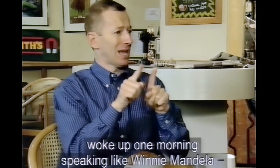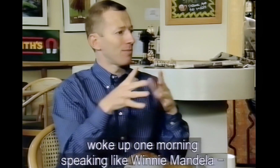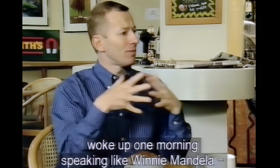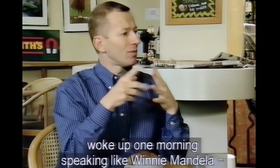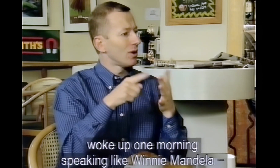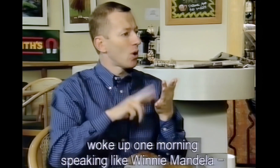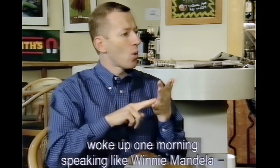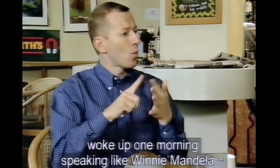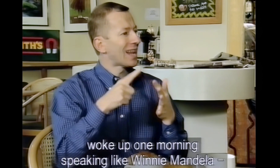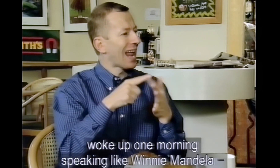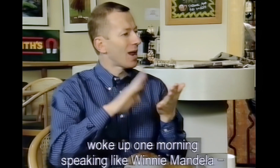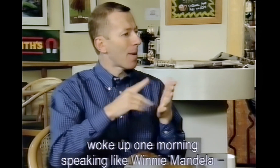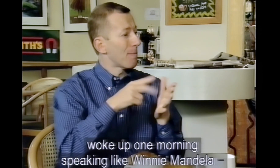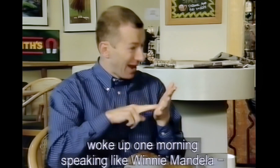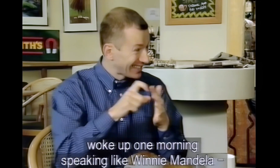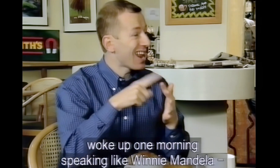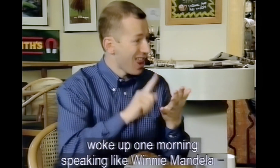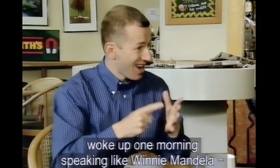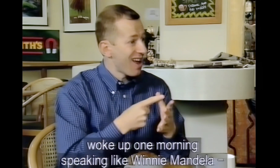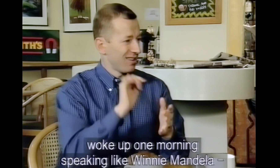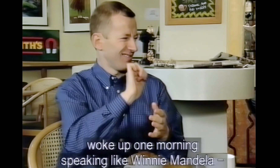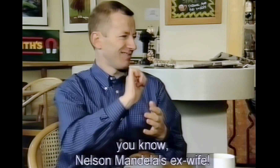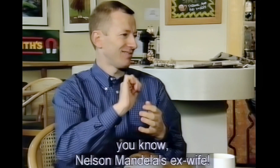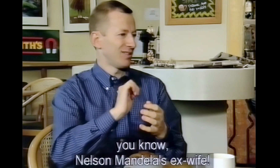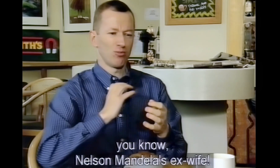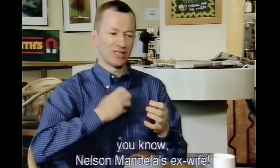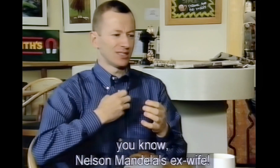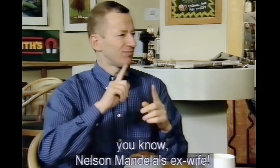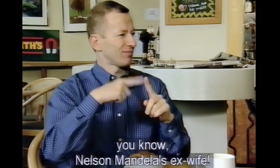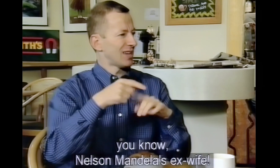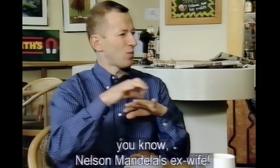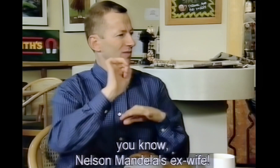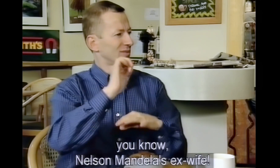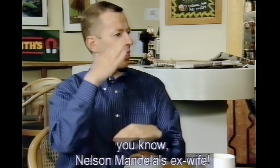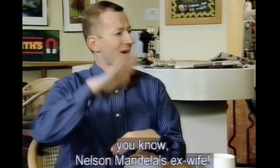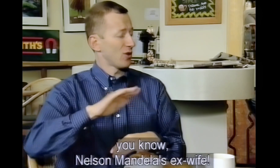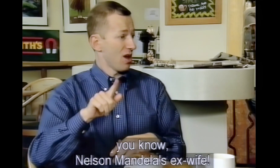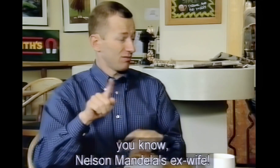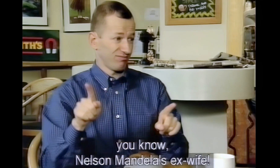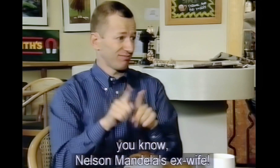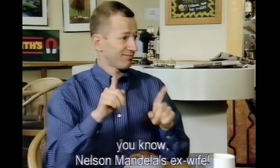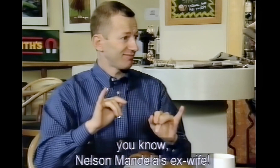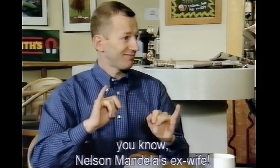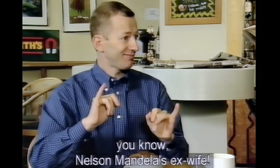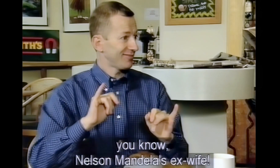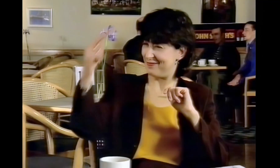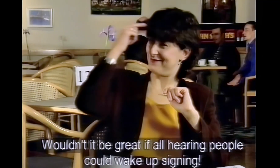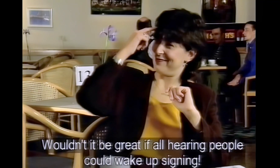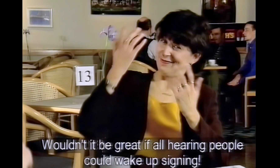one morning speaking like Winnie Mandela. You know, Nelson Mandela's ex-wife.